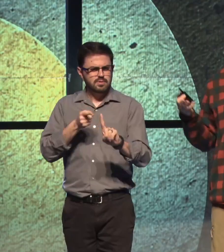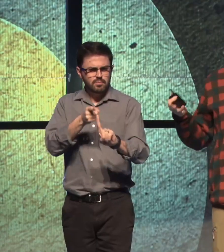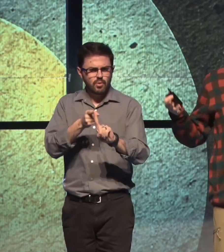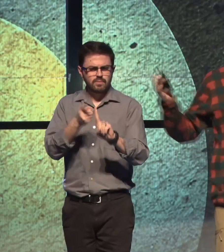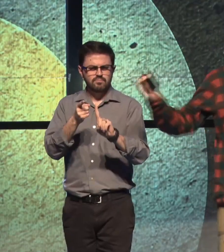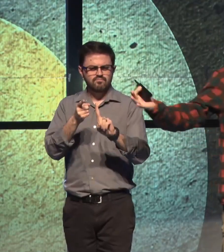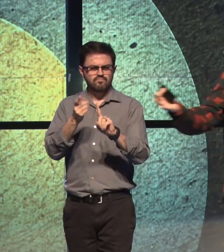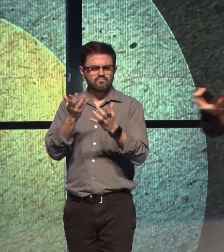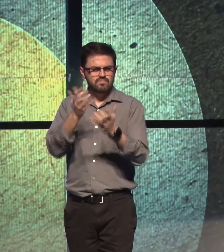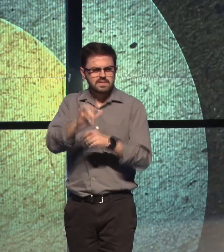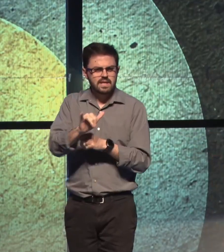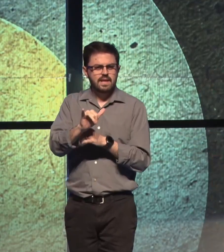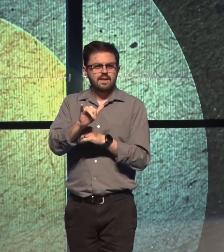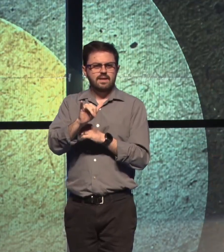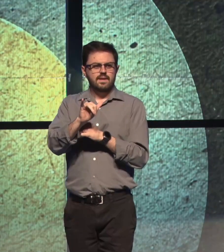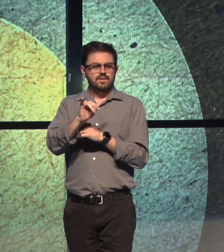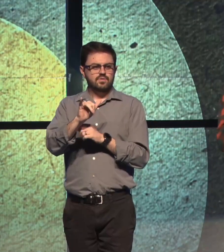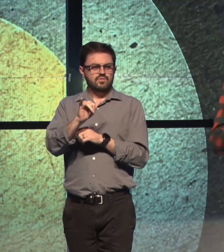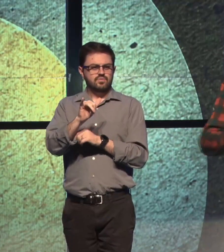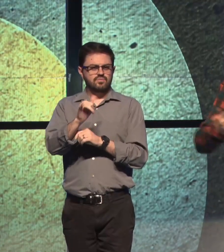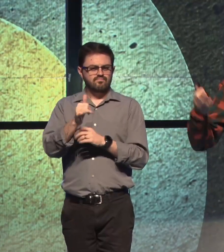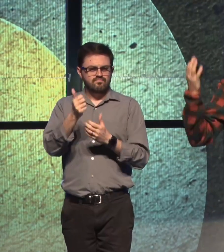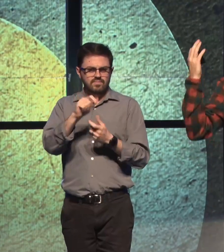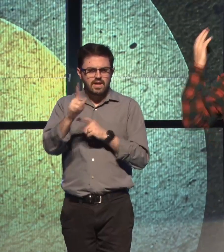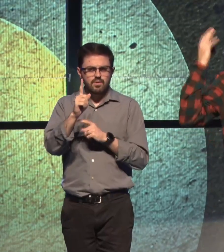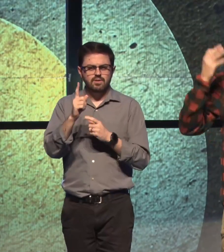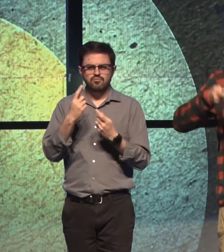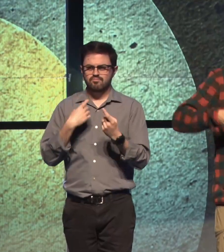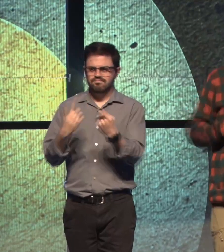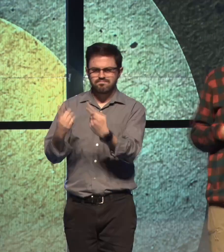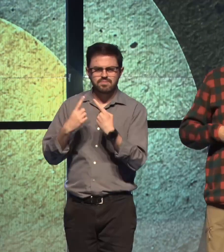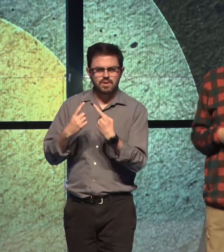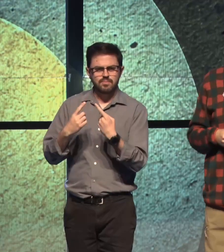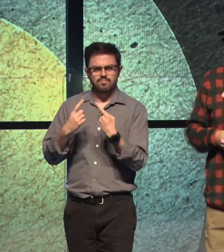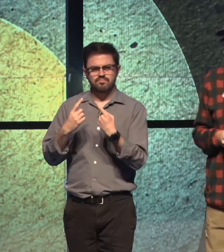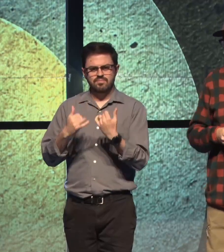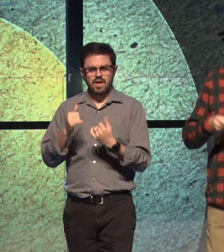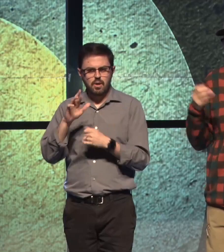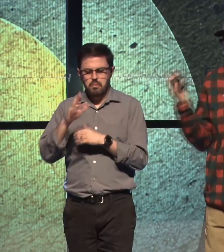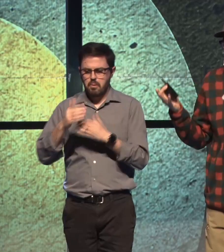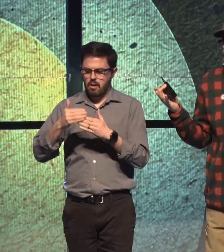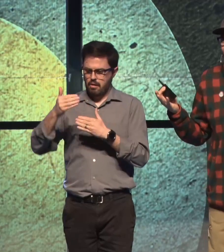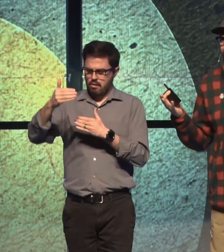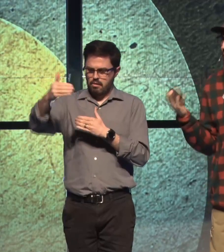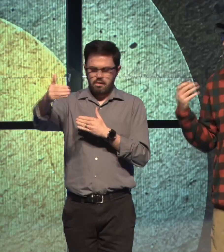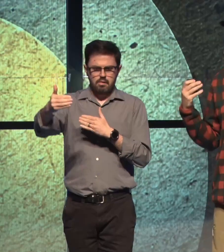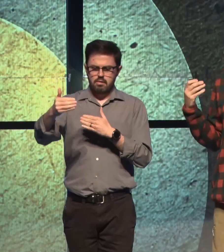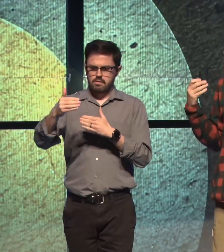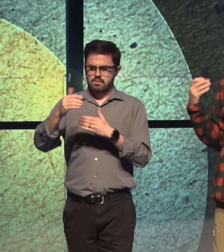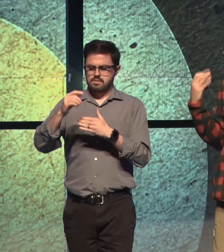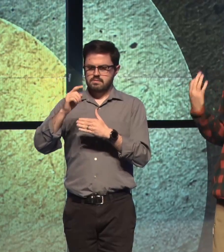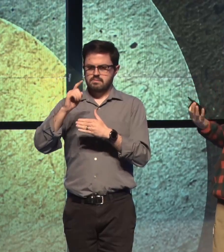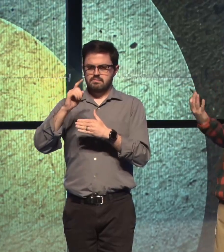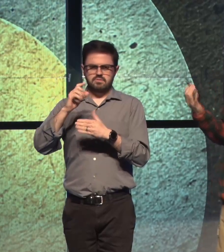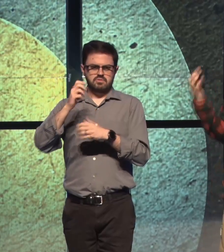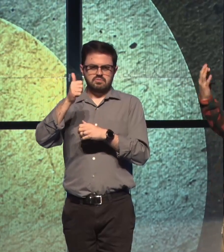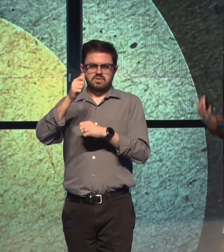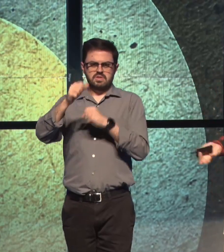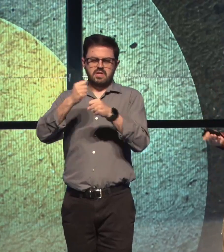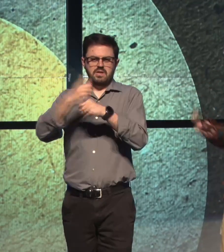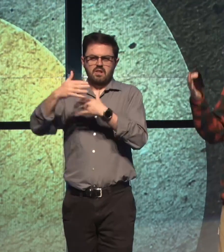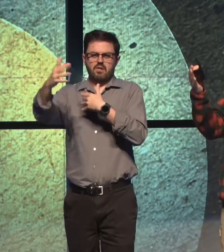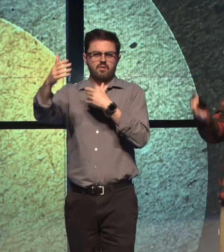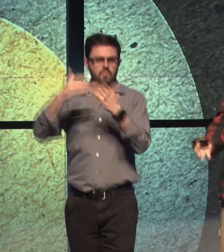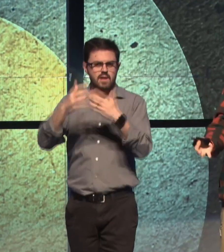who are here, and anyone else who might come over in the next, few decades or however long, would be able to say